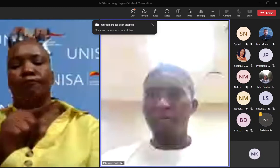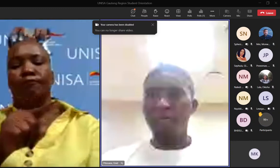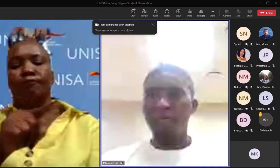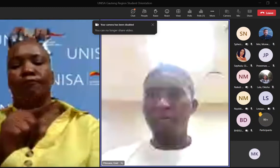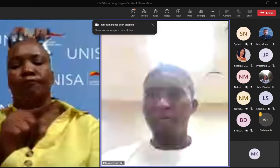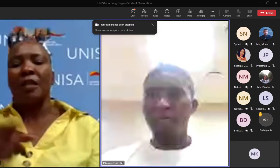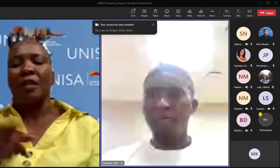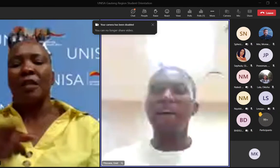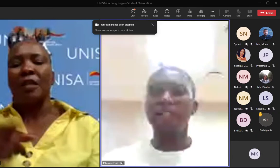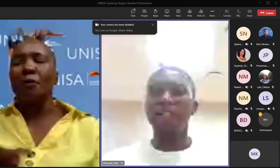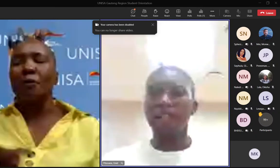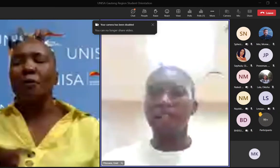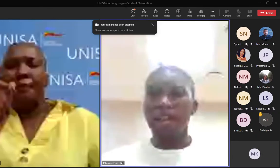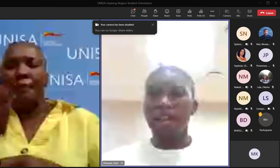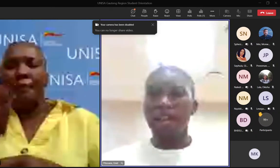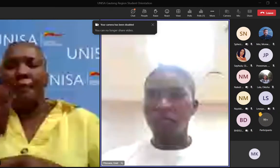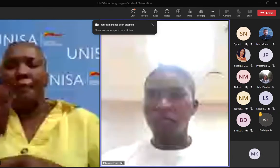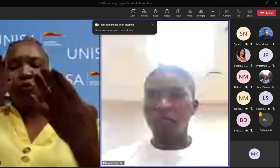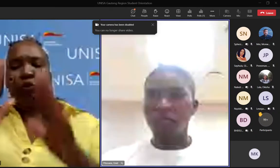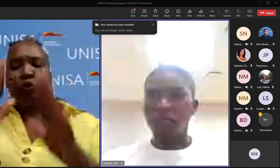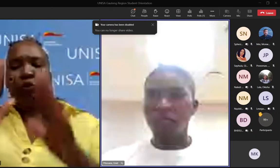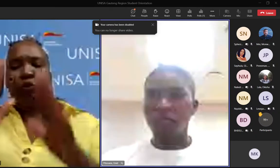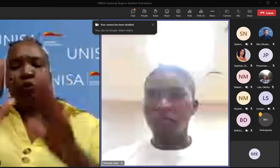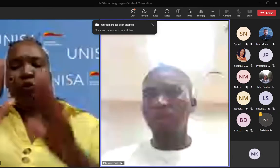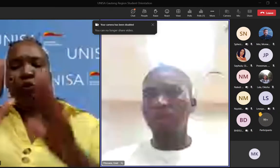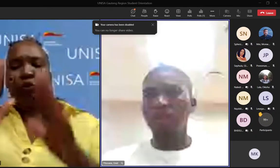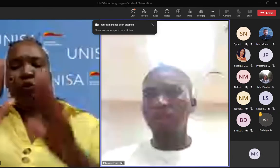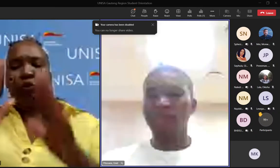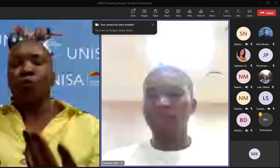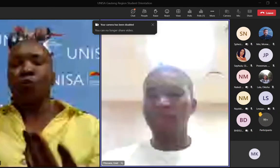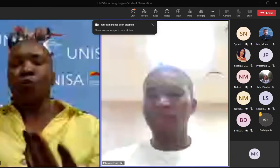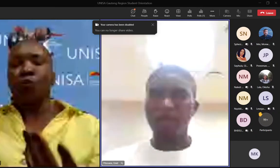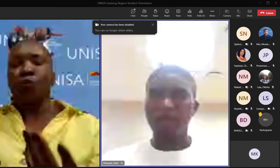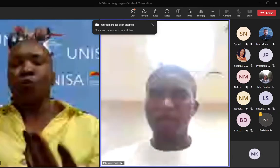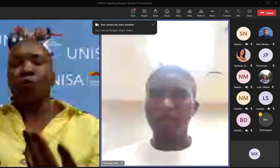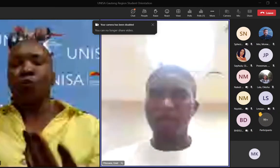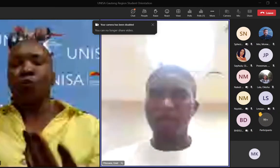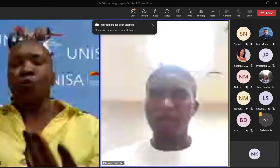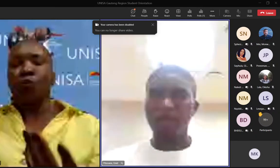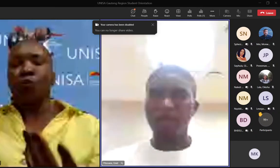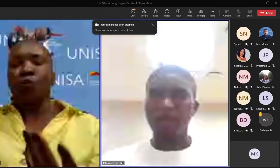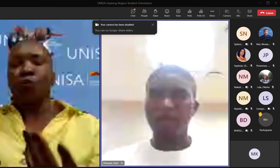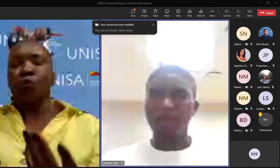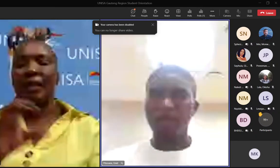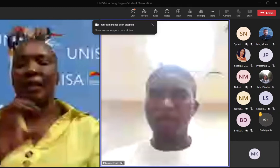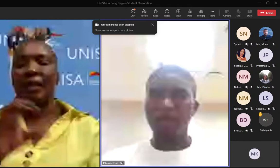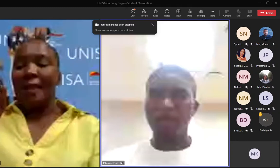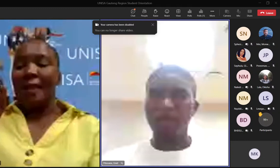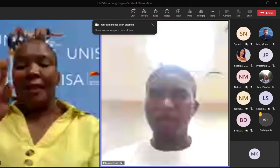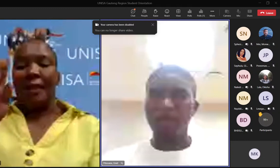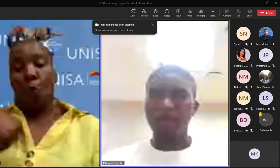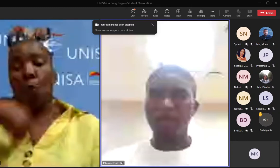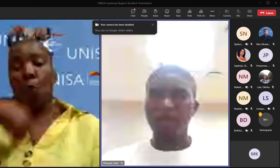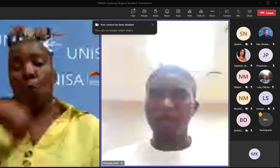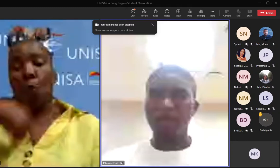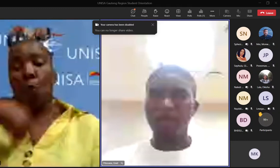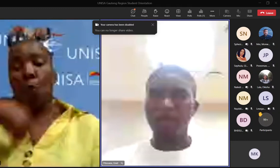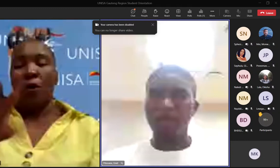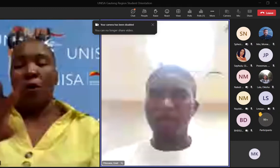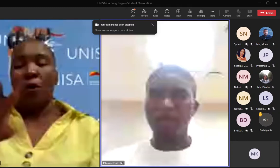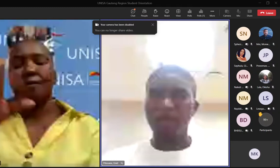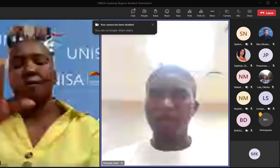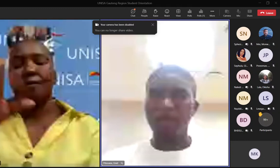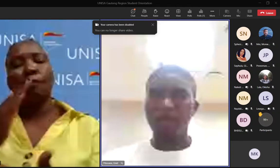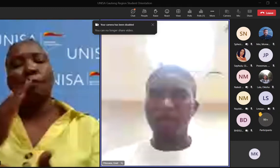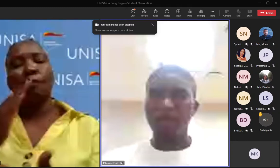settled outstanding debts of students who are in need and we as the student representative council will make sure that all those needs and